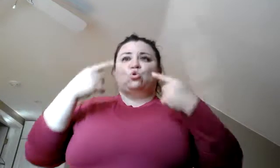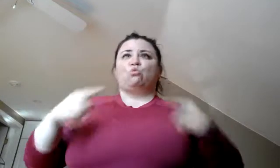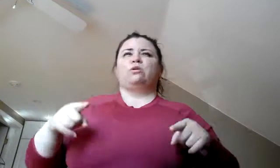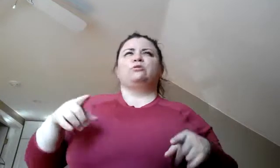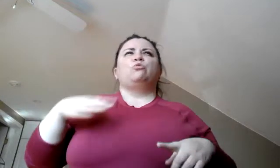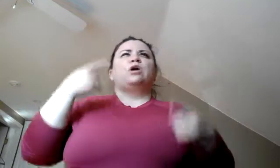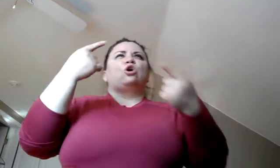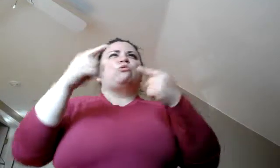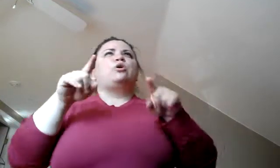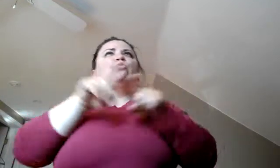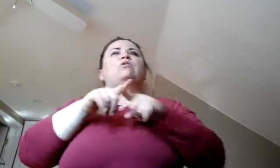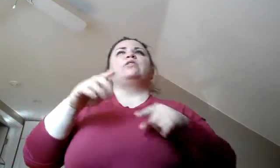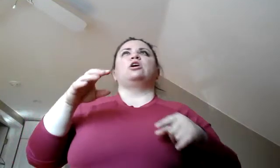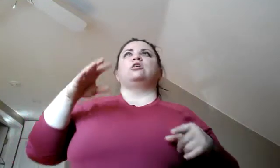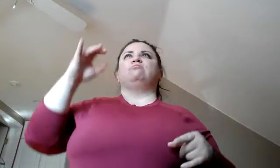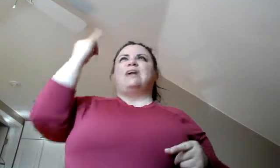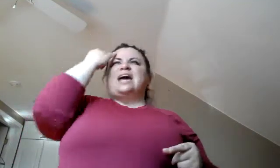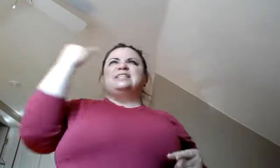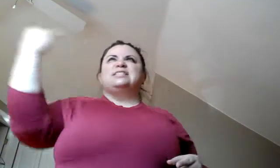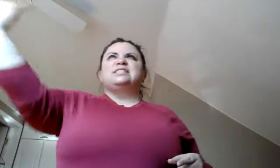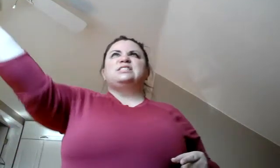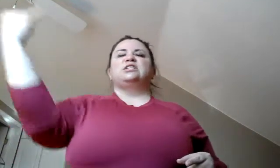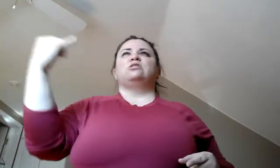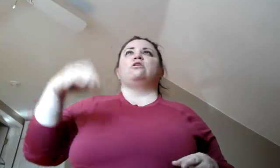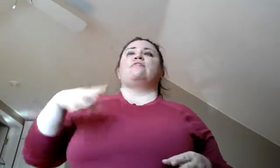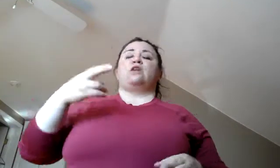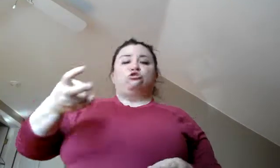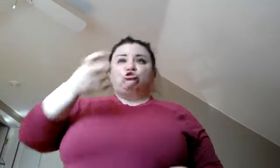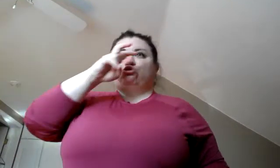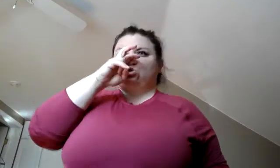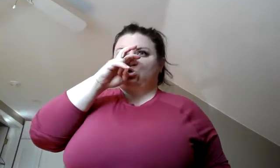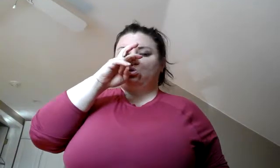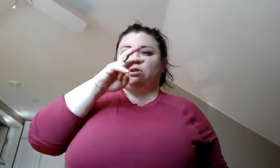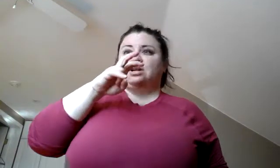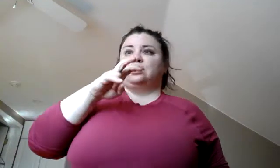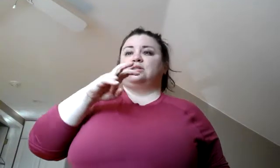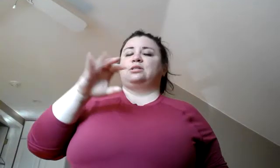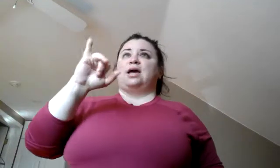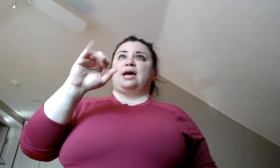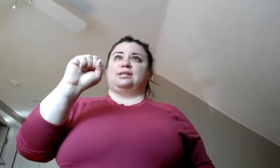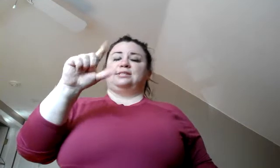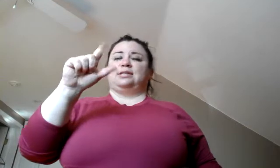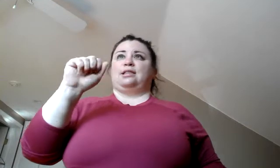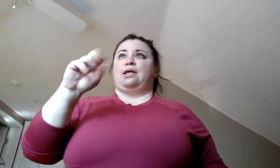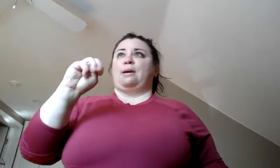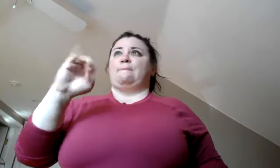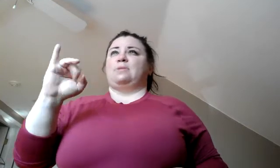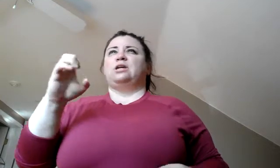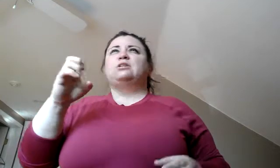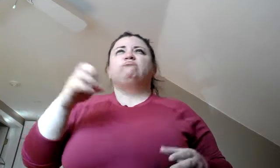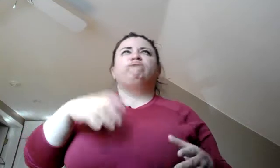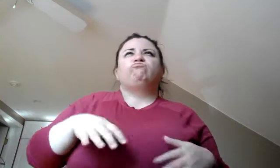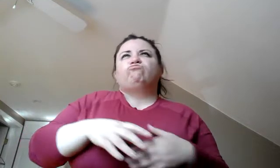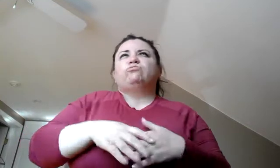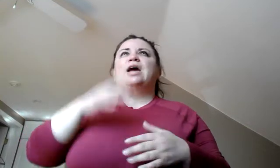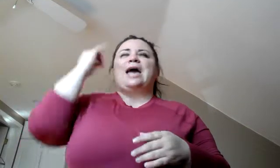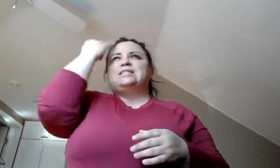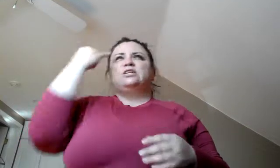theology? Some of the strict Mujahideen and the strict Islamic fundamental sects of the world, veil